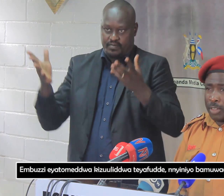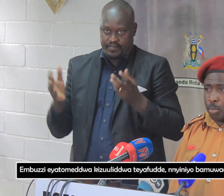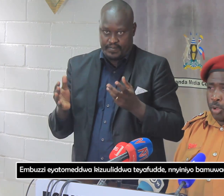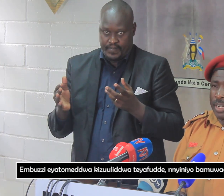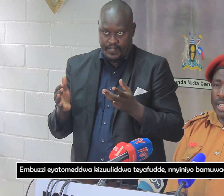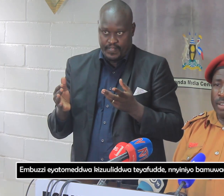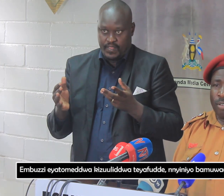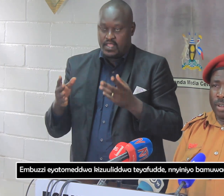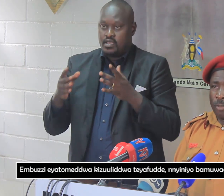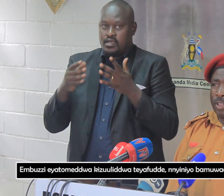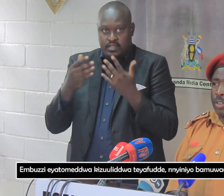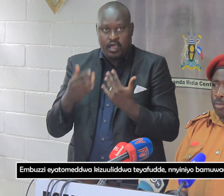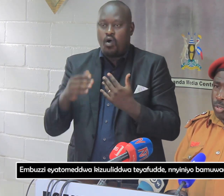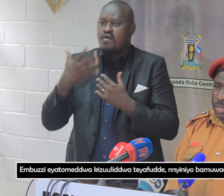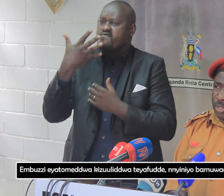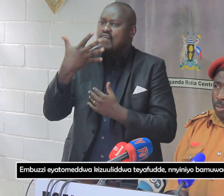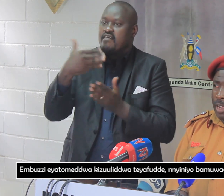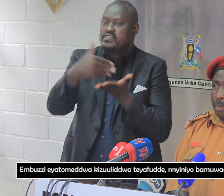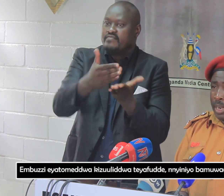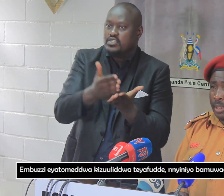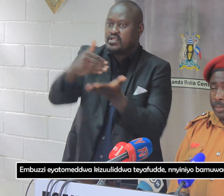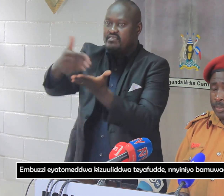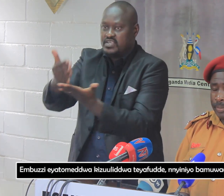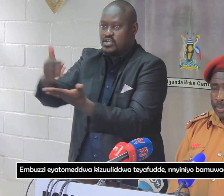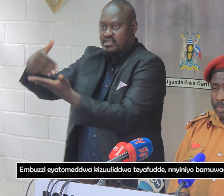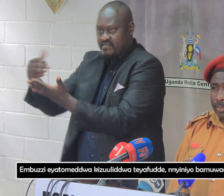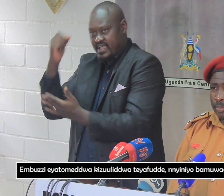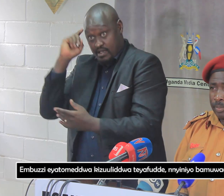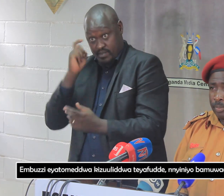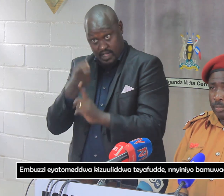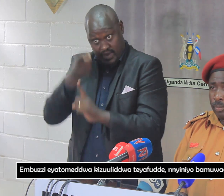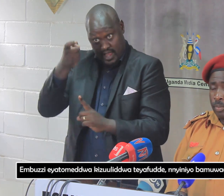We have deployed in all the 5 divisions of Kampala.